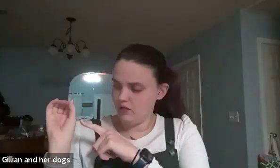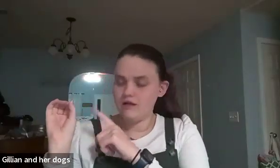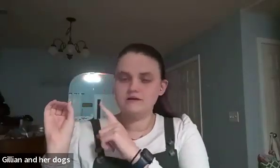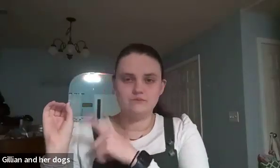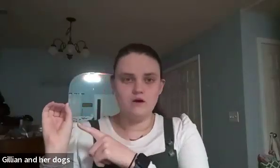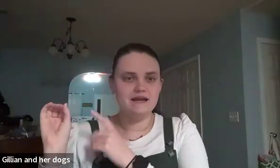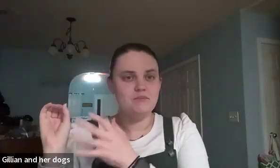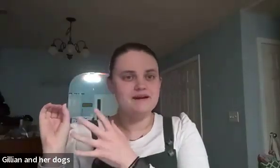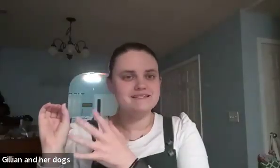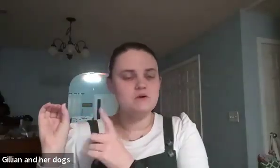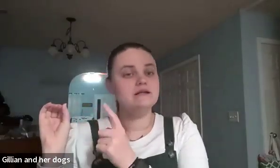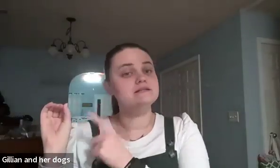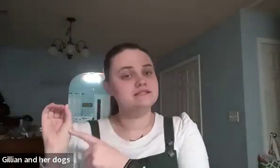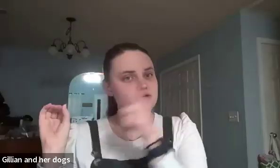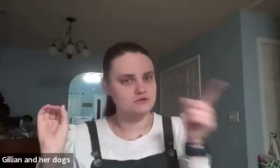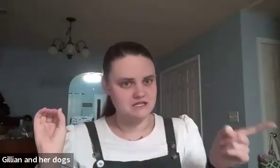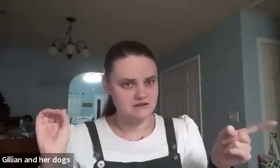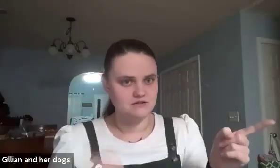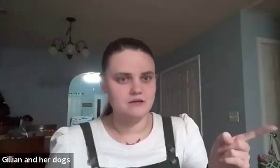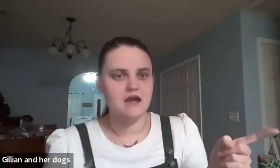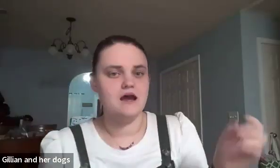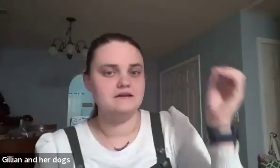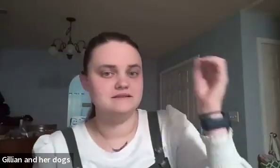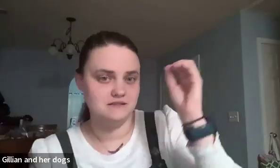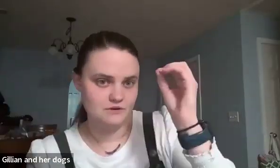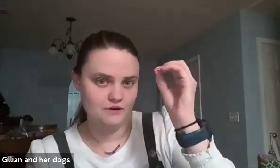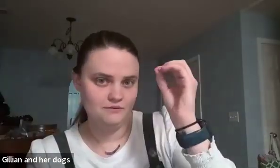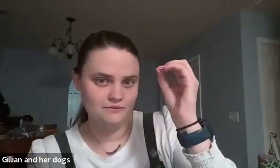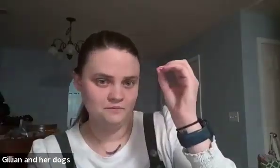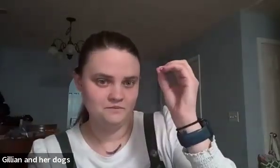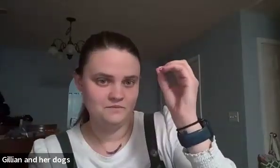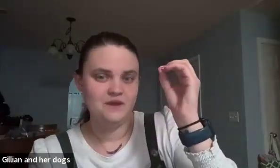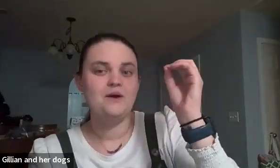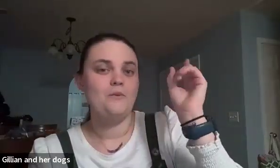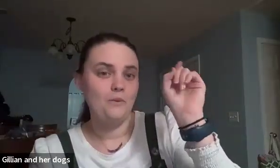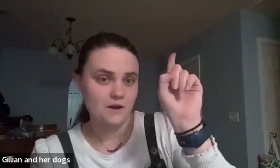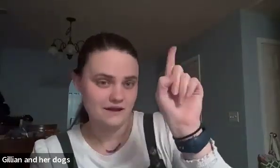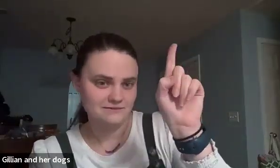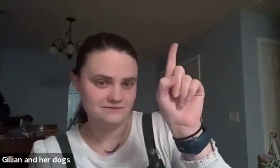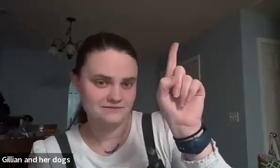Zero, 1. I kept wanting to say 1, 0 through 10. So we had 0, 1,